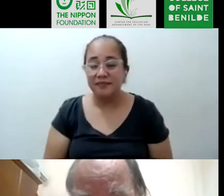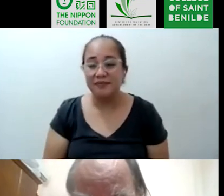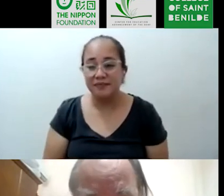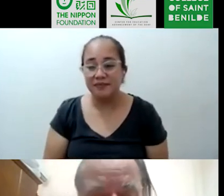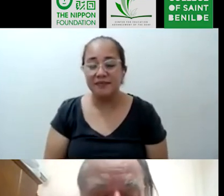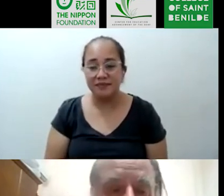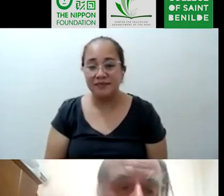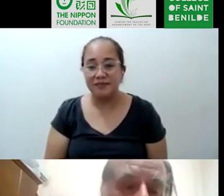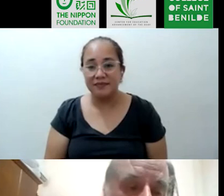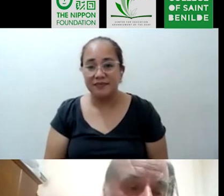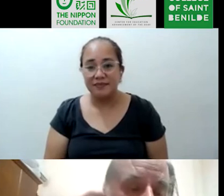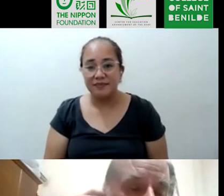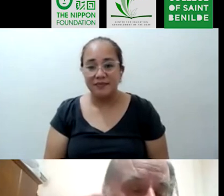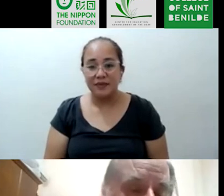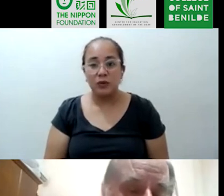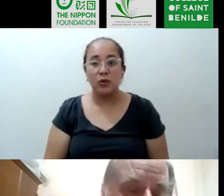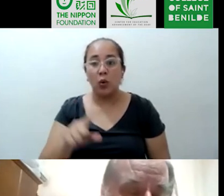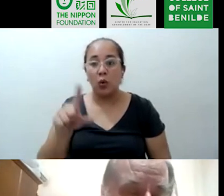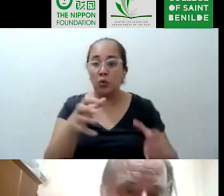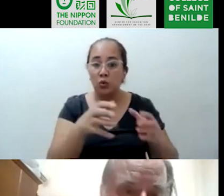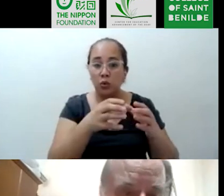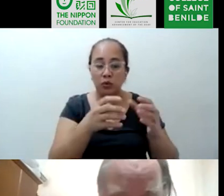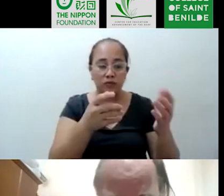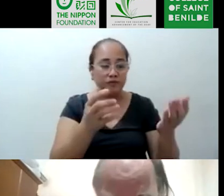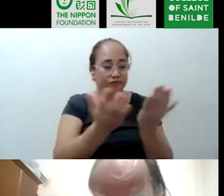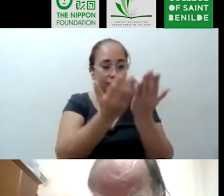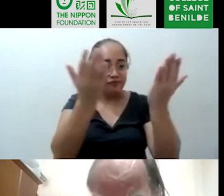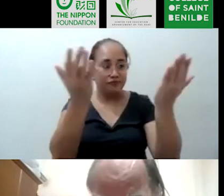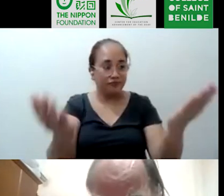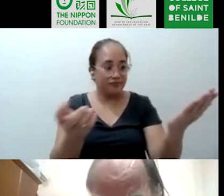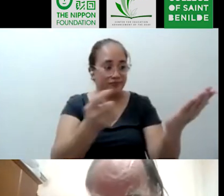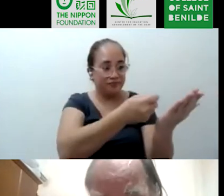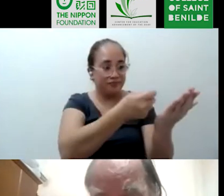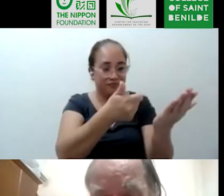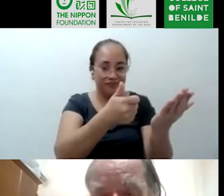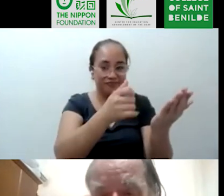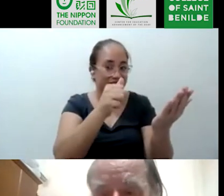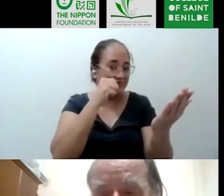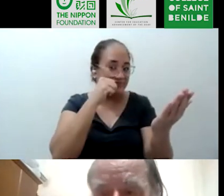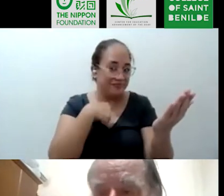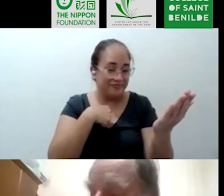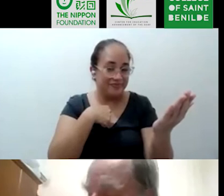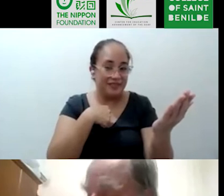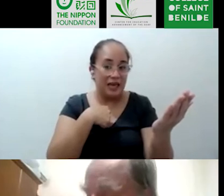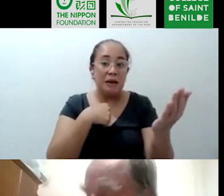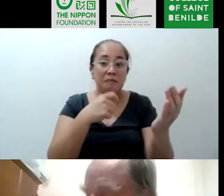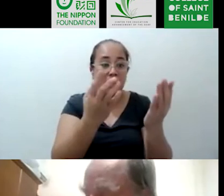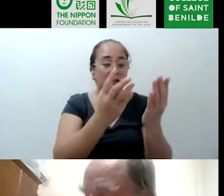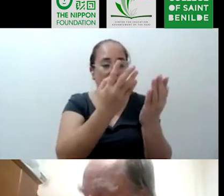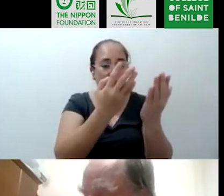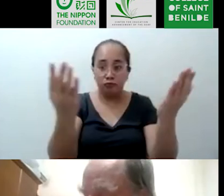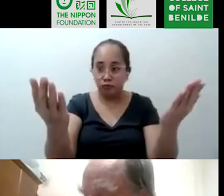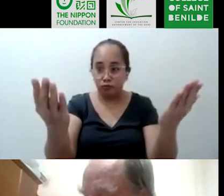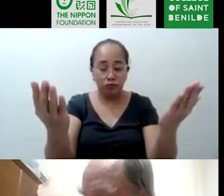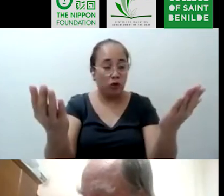Yes. Okay, so all groups take out yesterday for now. Keep both files, keep one with yesterday in